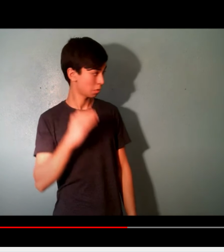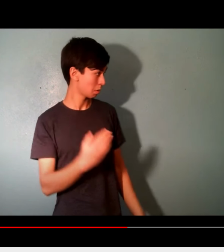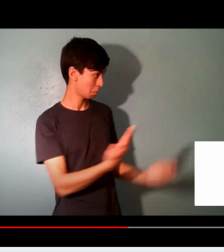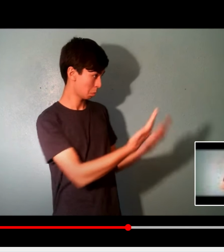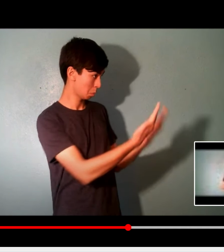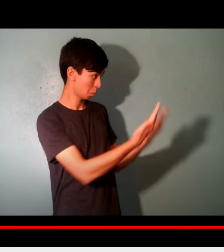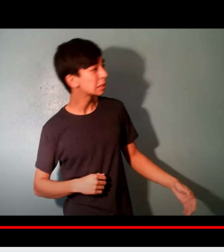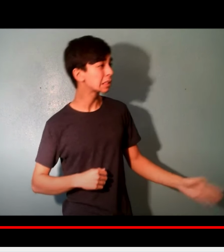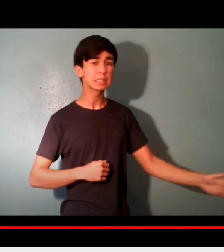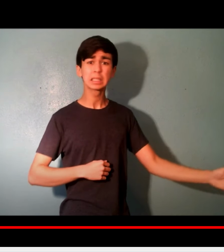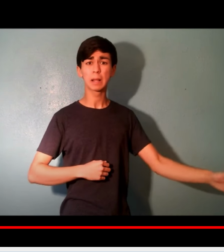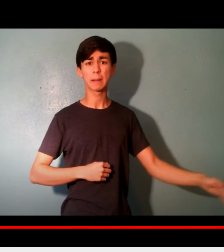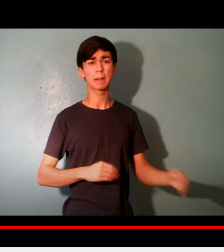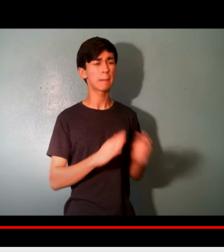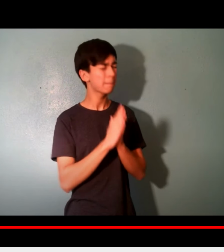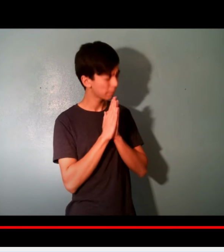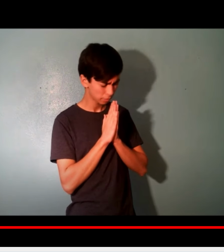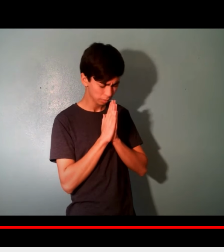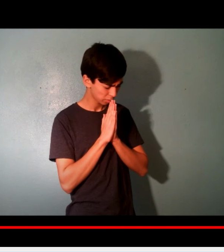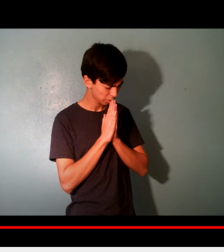Let's see.